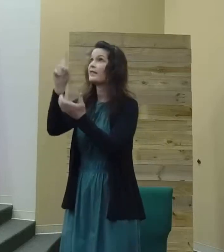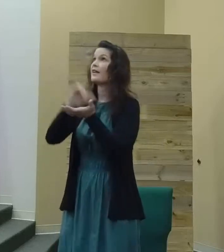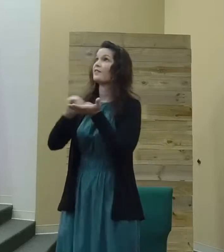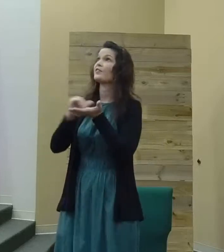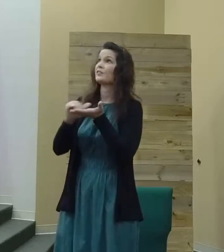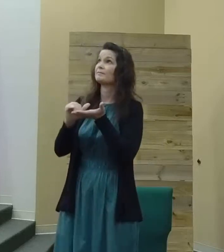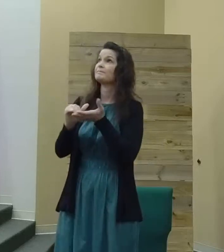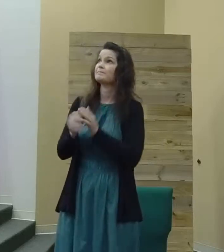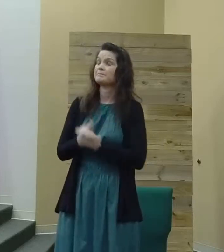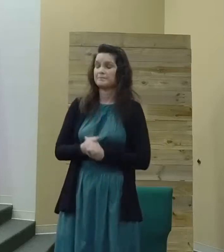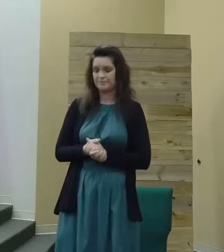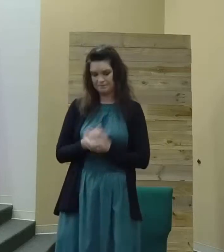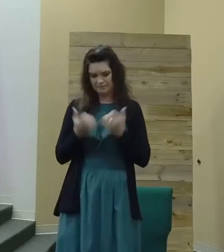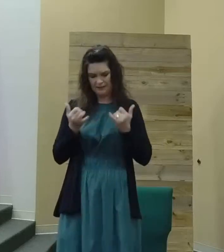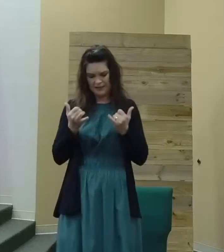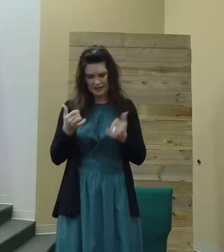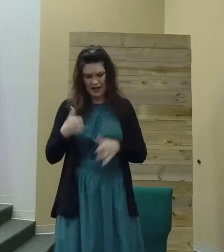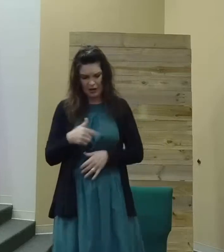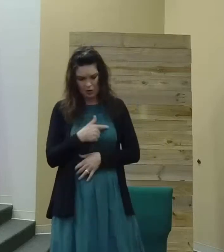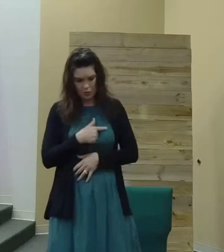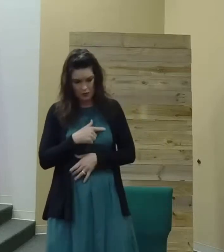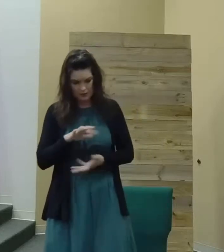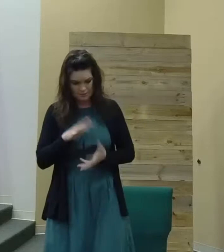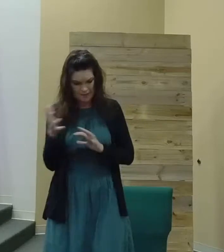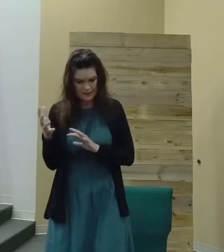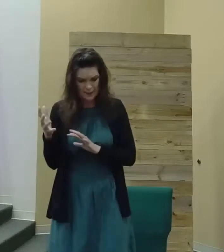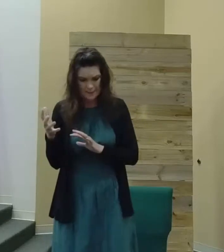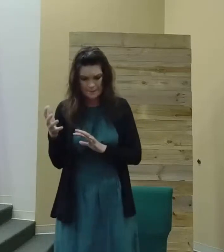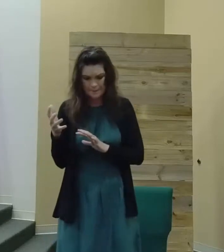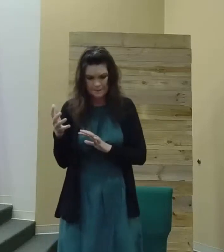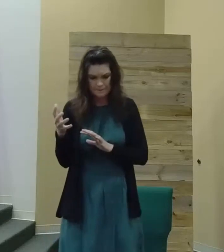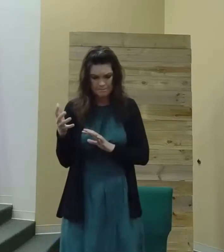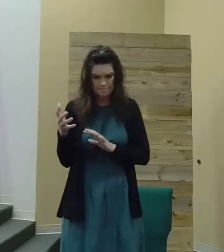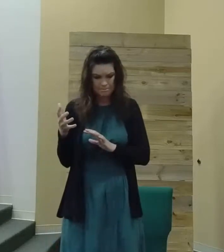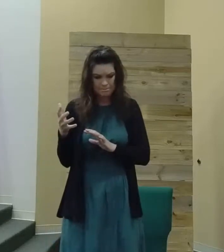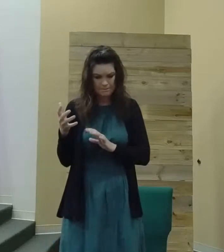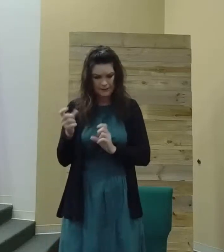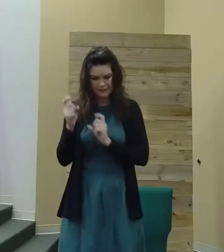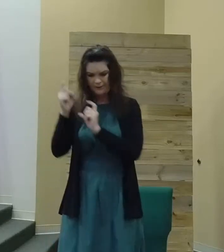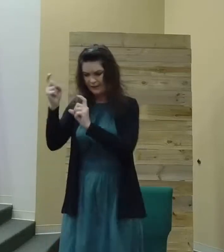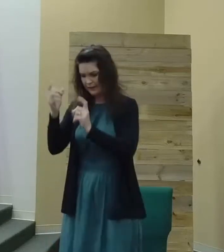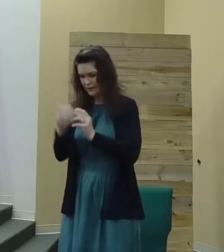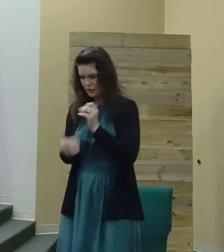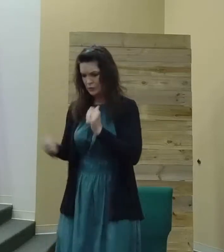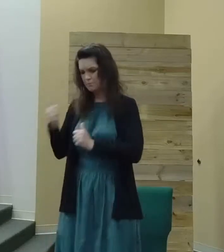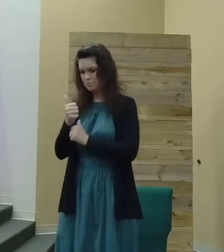for forgiveness. Now, we fail in giving you our best.